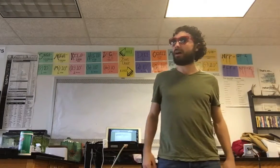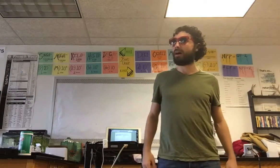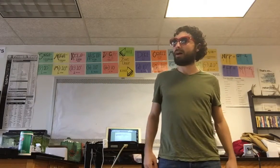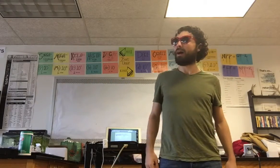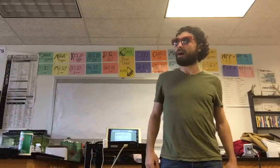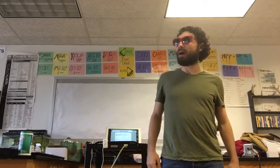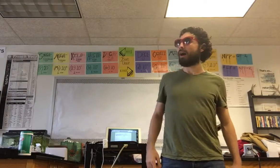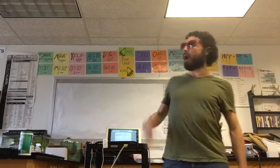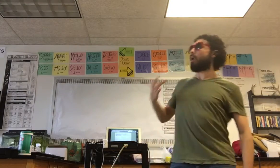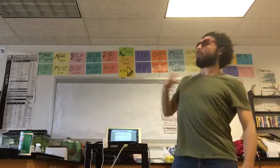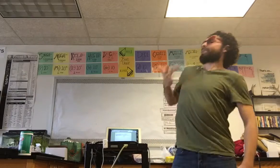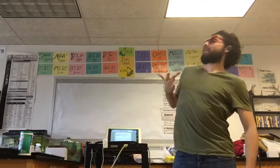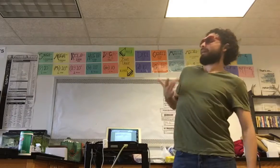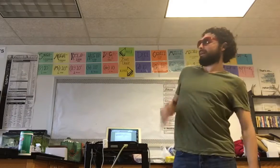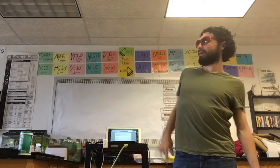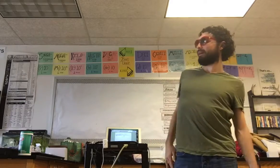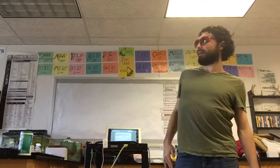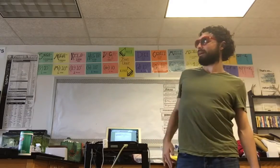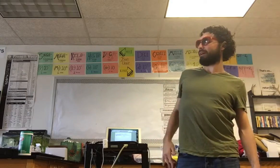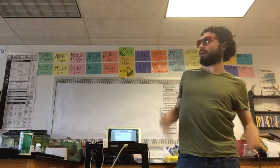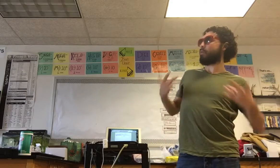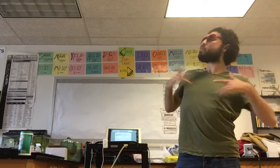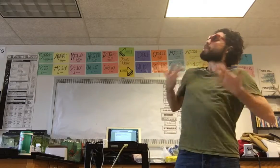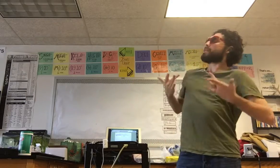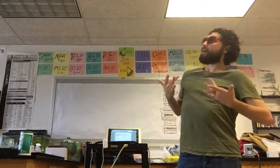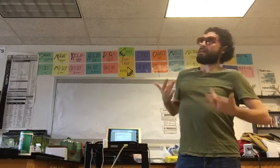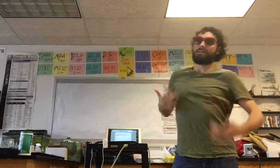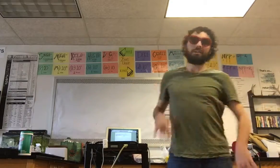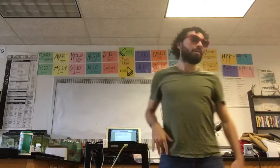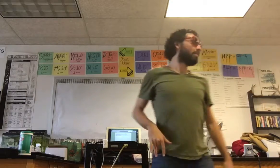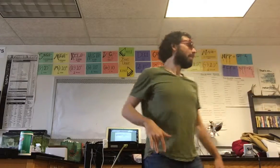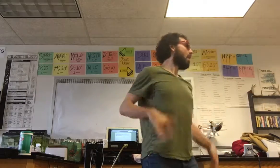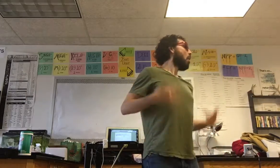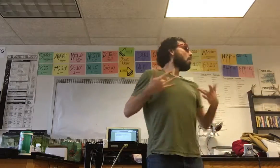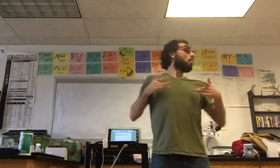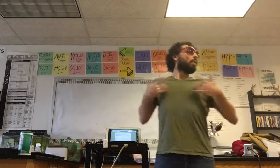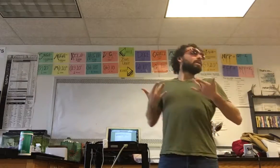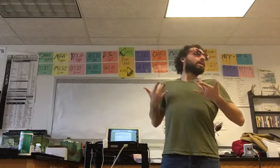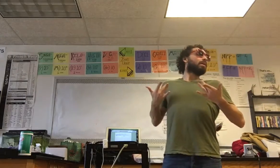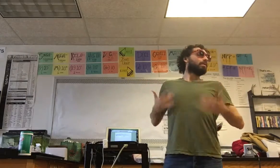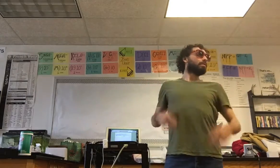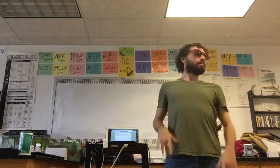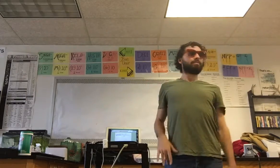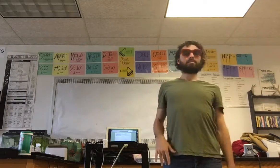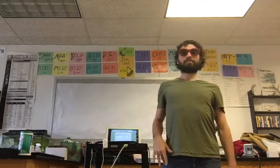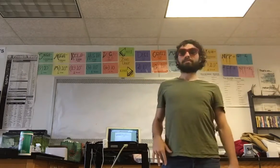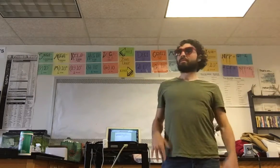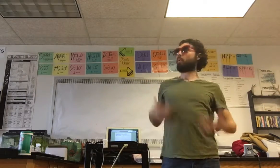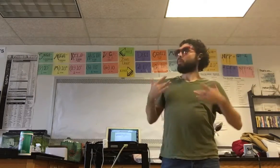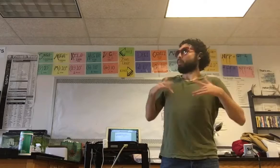all right, go. No. Wait, we don't see anything. He just said, what's up? Yes.